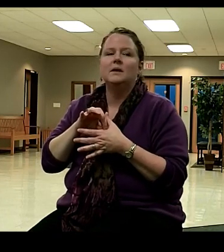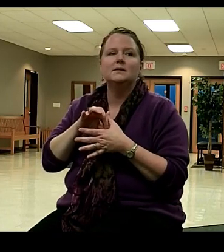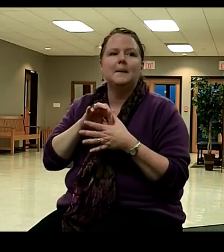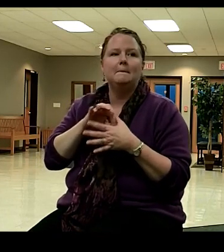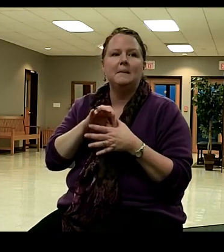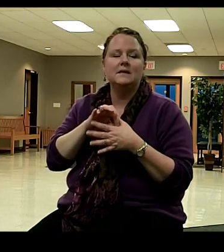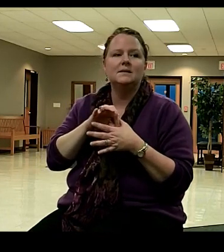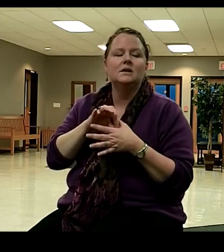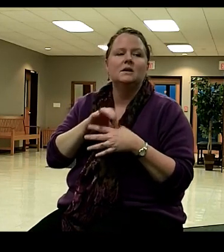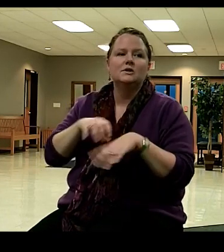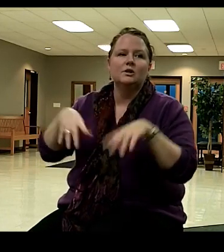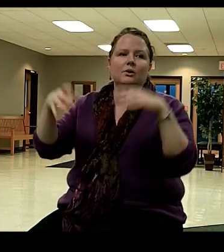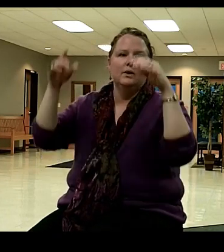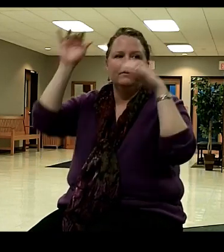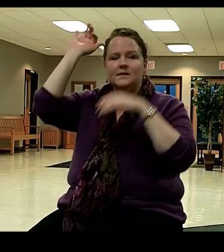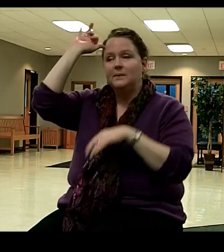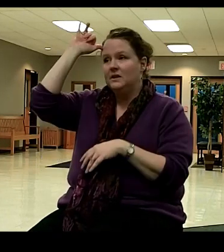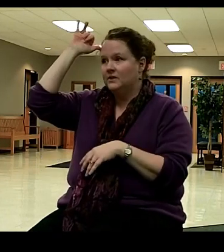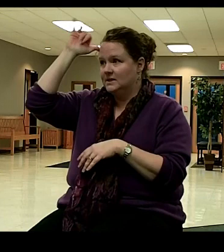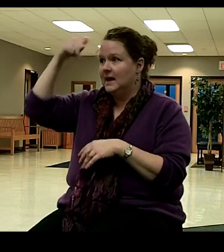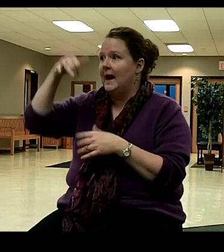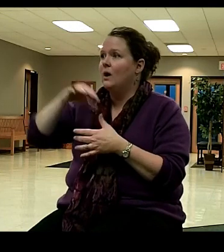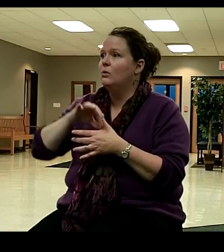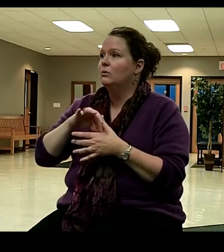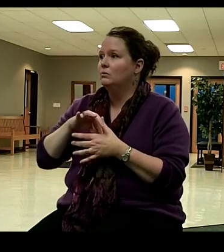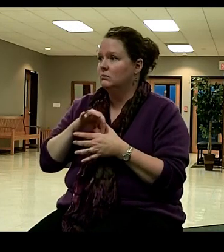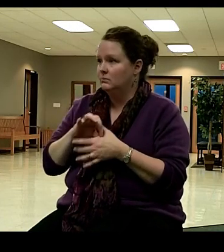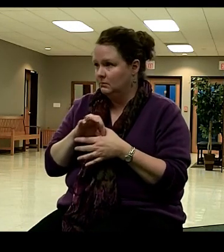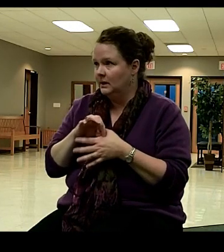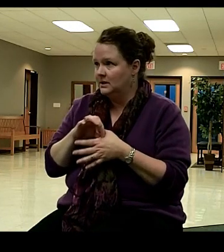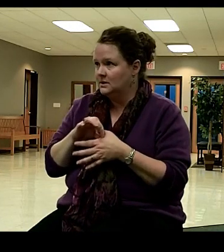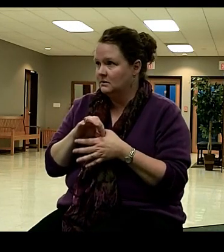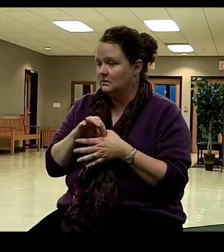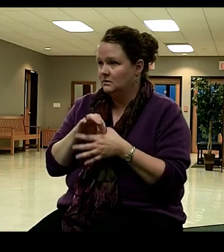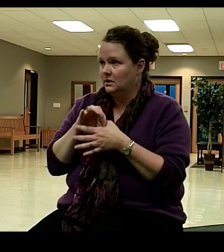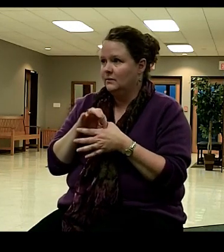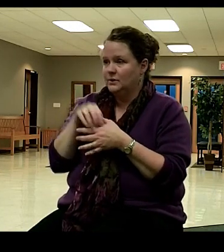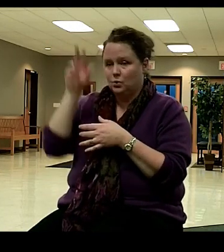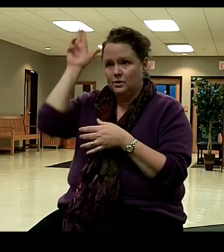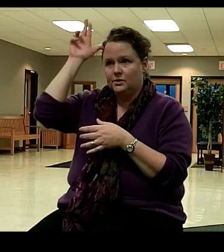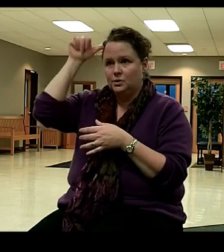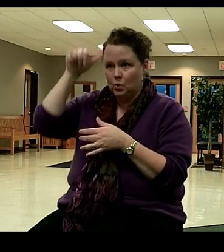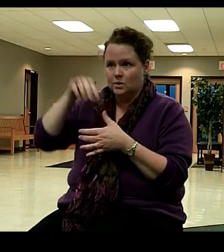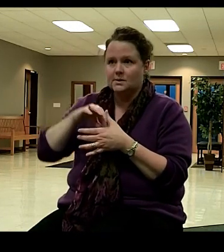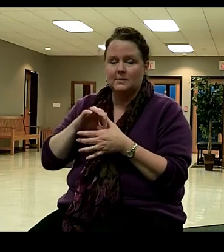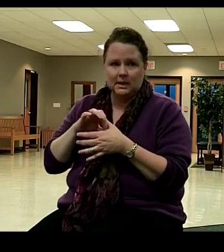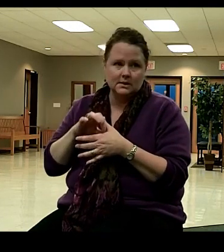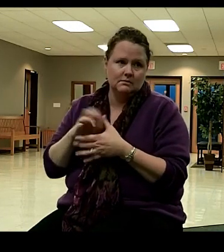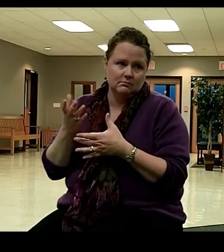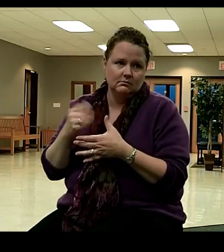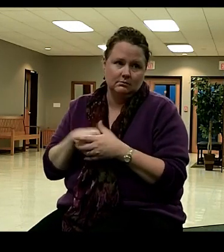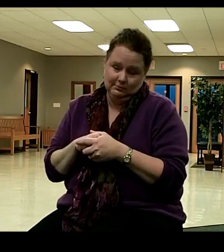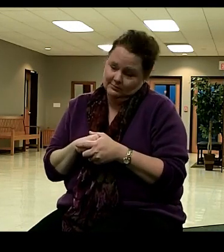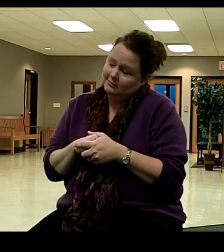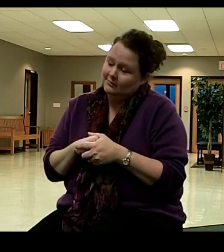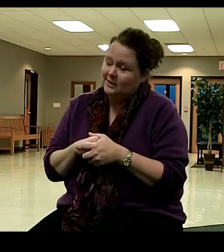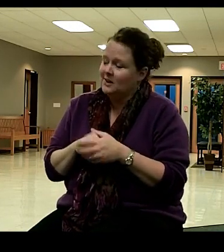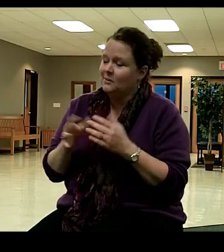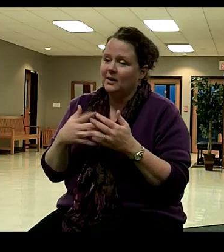Meat. Meat. So if it's beef, it's cow meat. If it's horse meat. Whatever